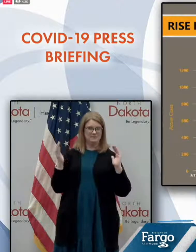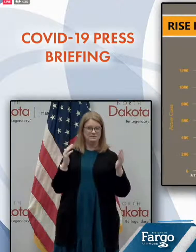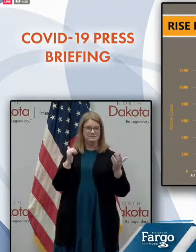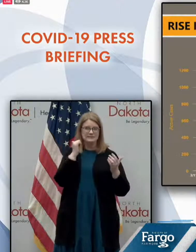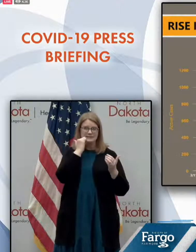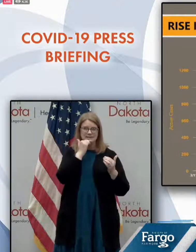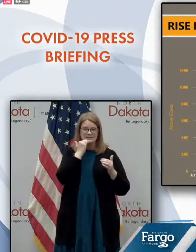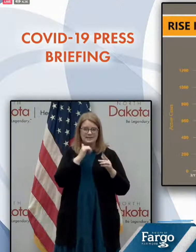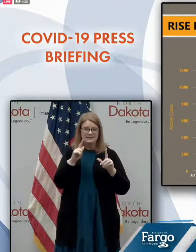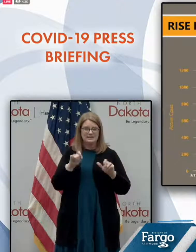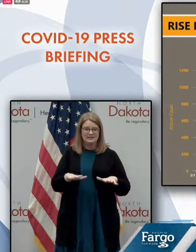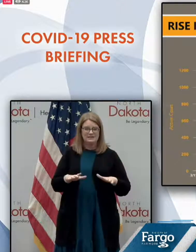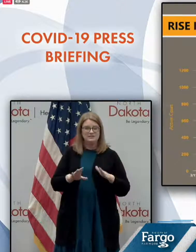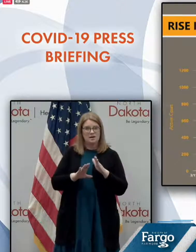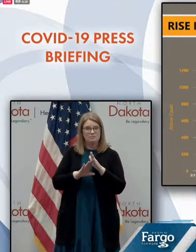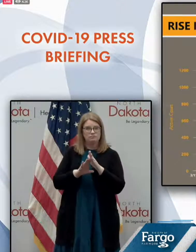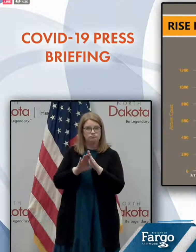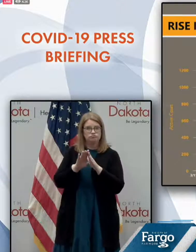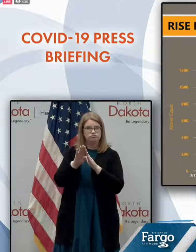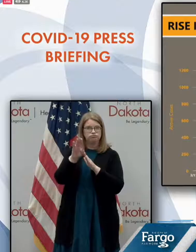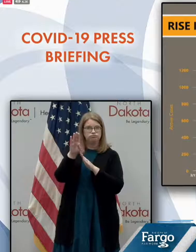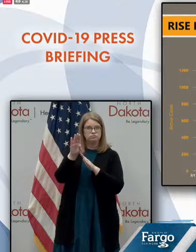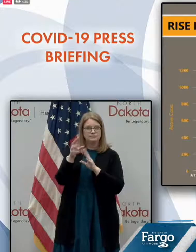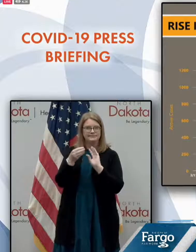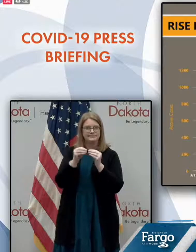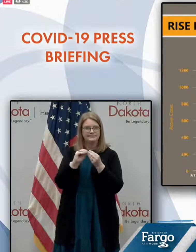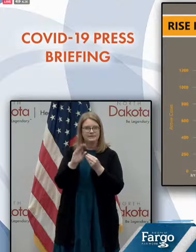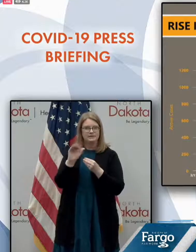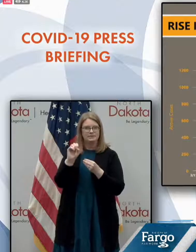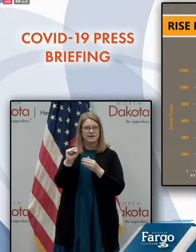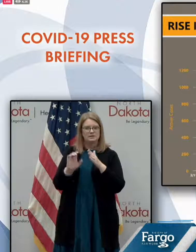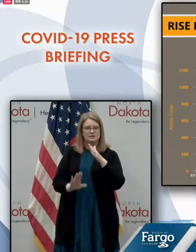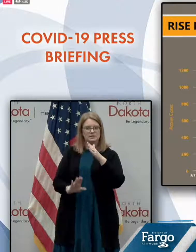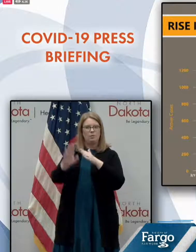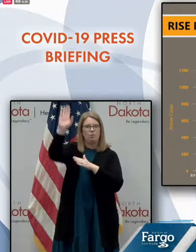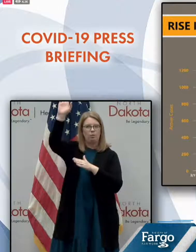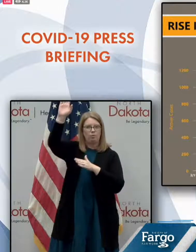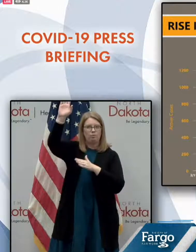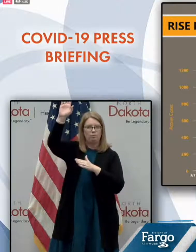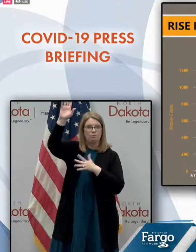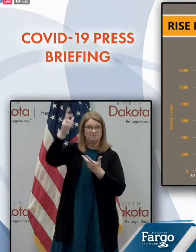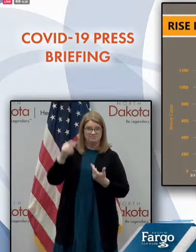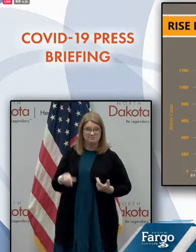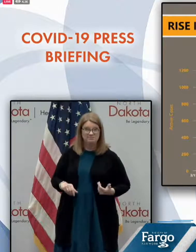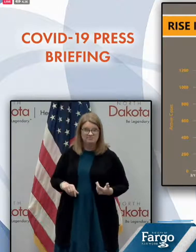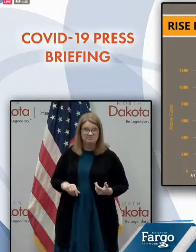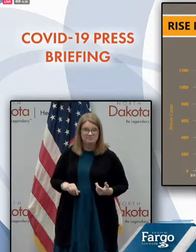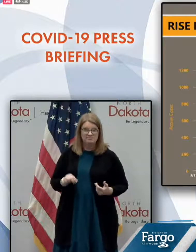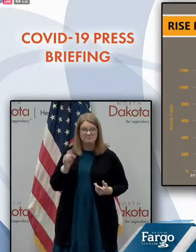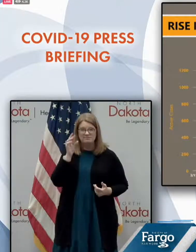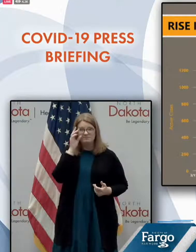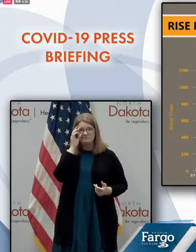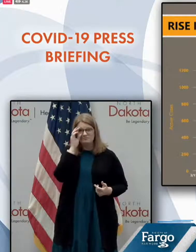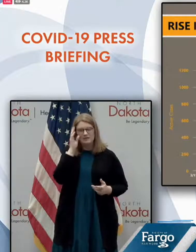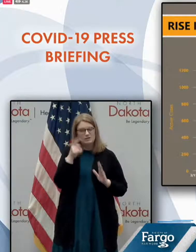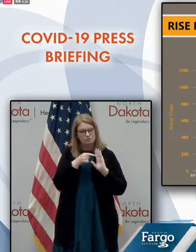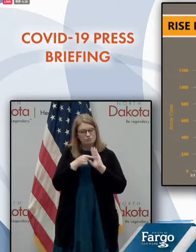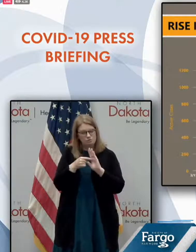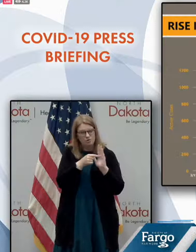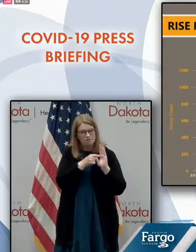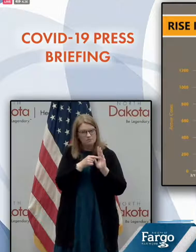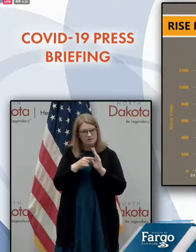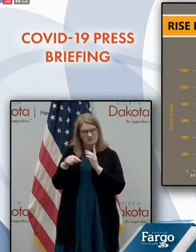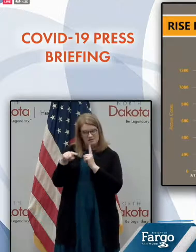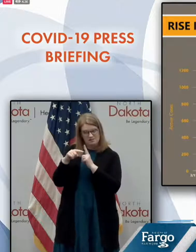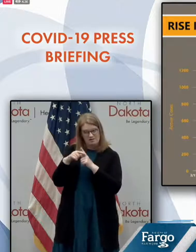tests are growing, but active cases are growing faster. That's a reflection of the math that shows that the positivity rate